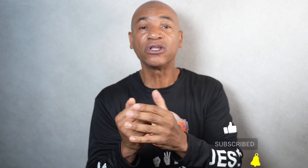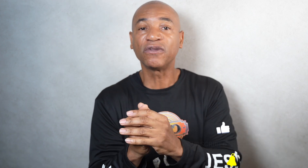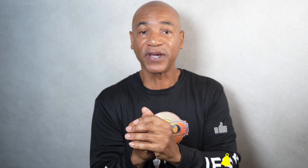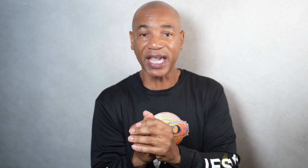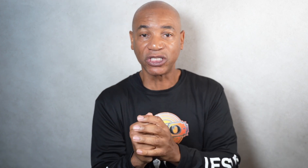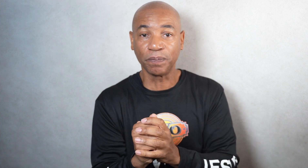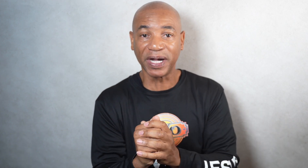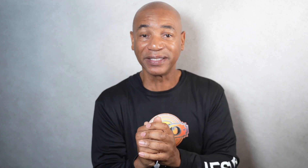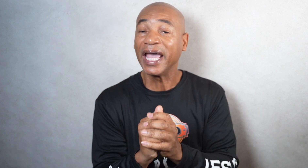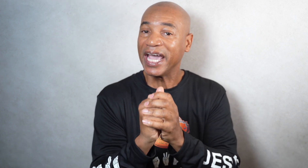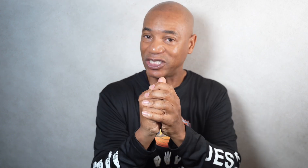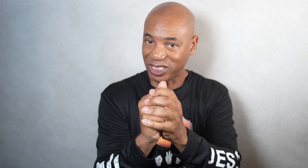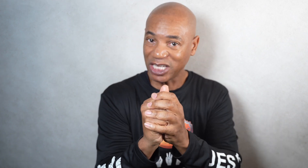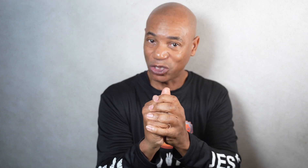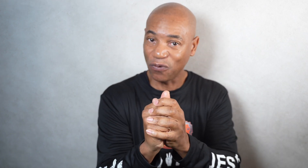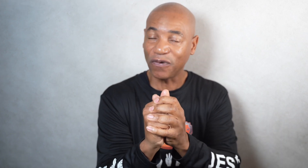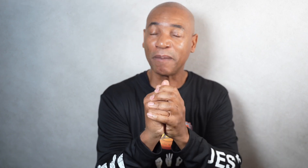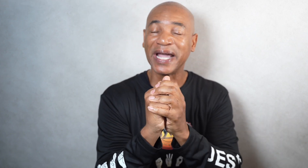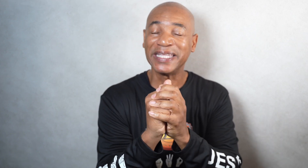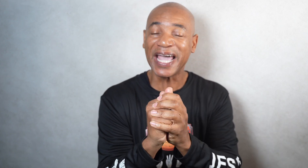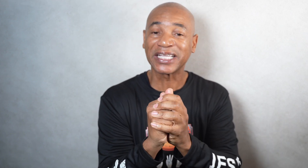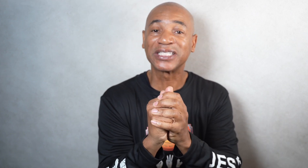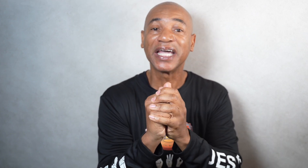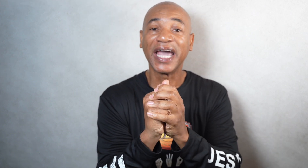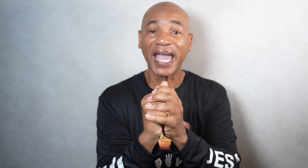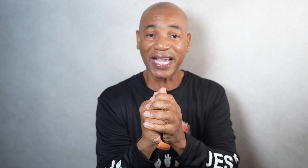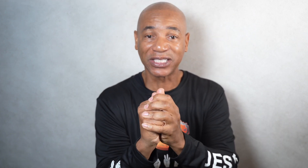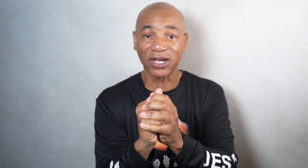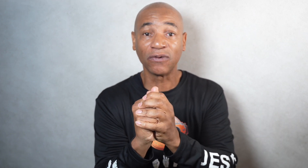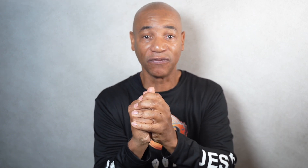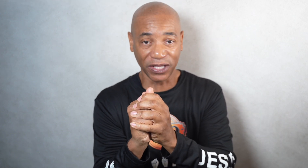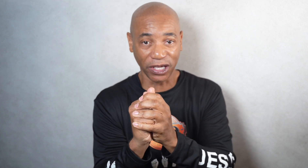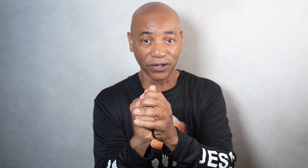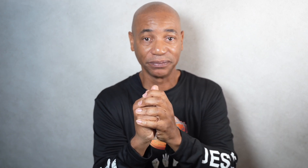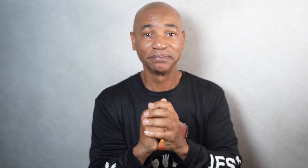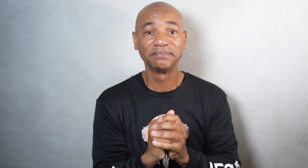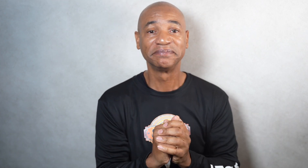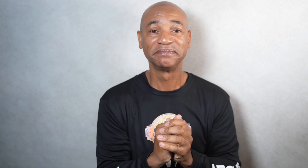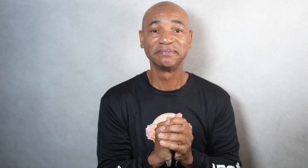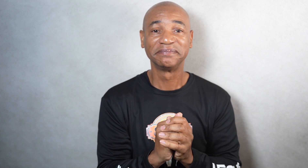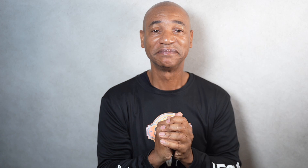notification button and stay tuned for my next ASL video.